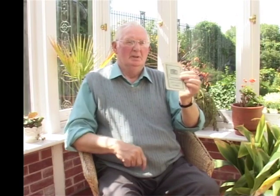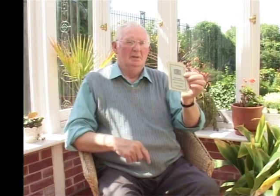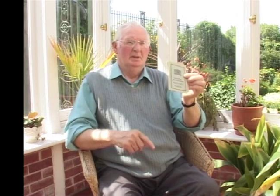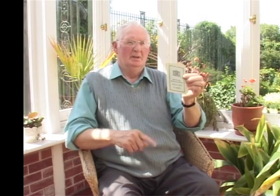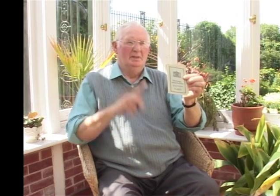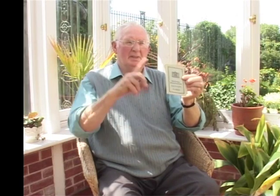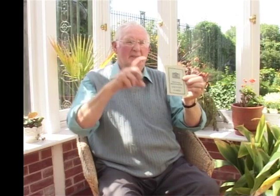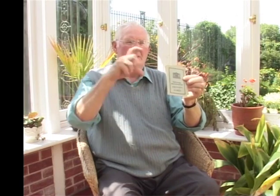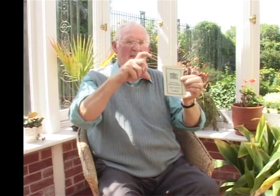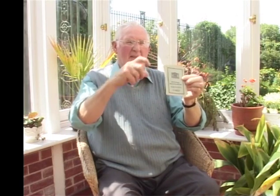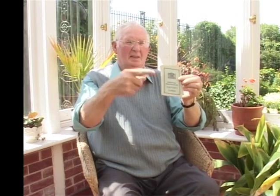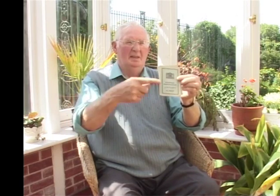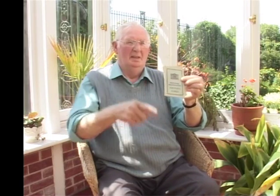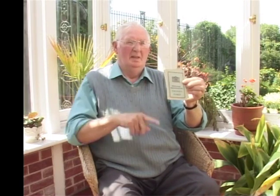Yeah, look. Mm-hmm.